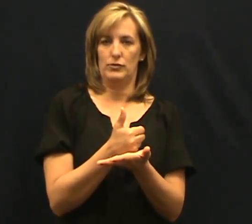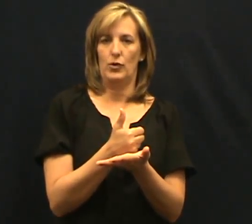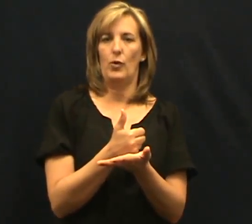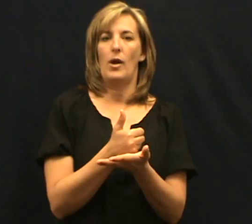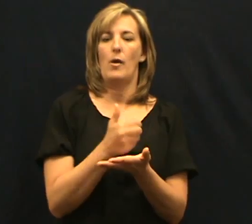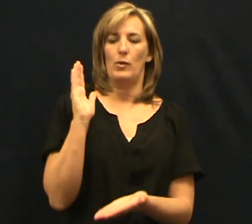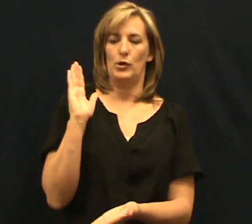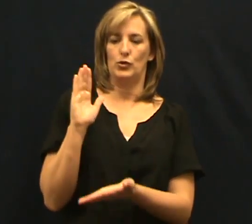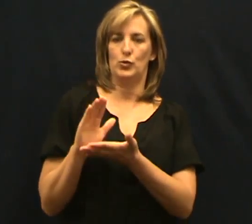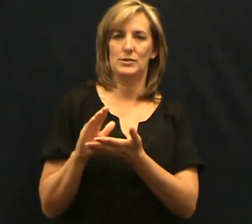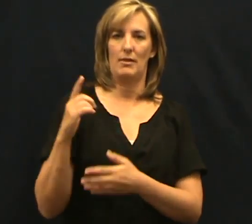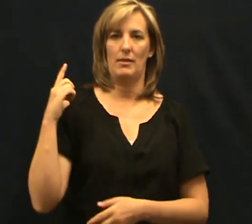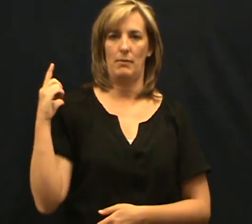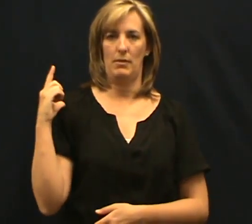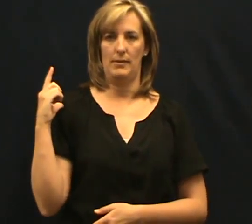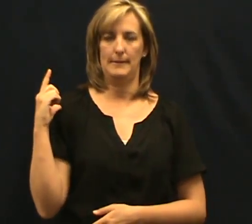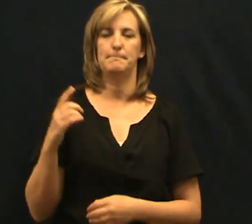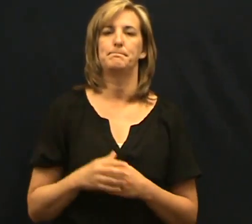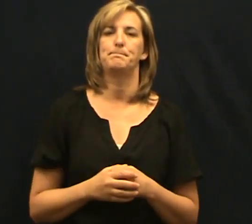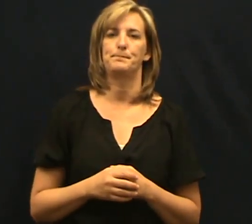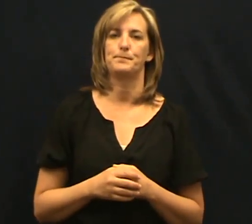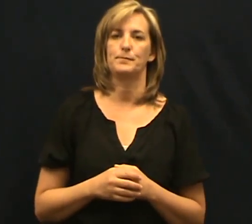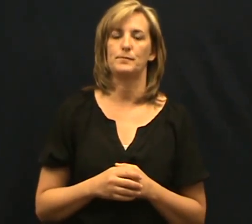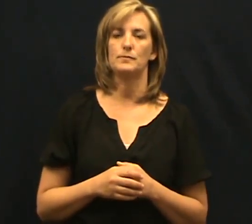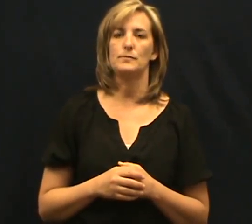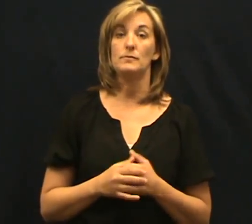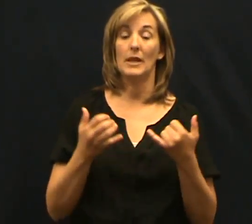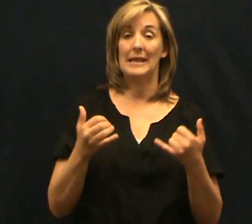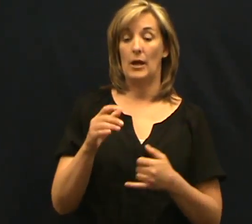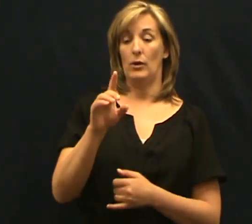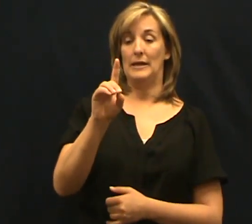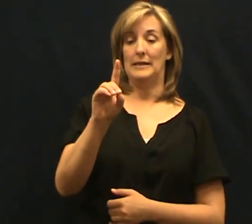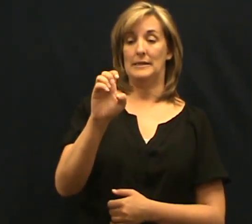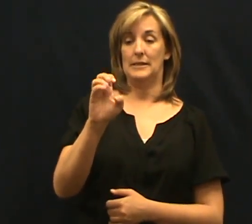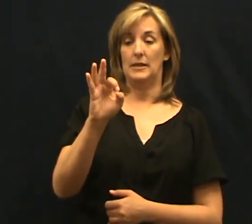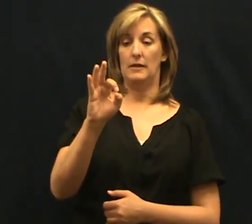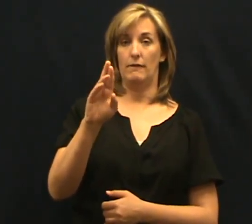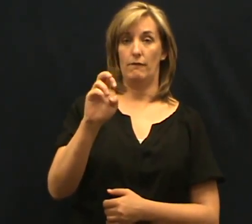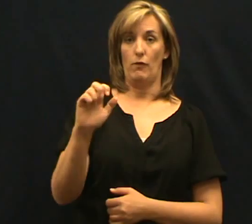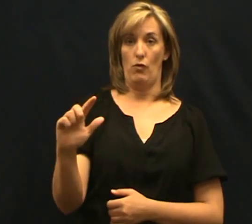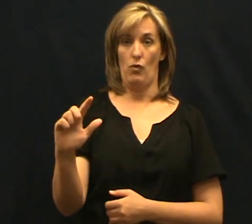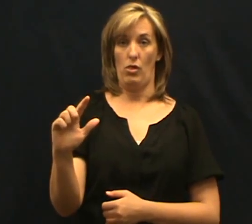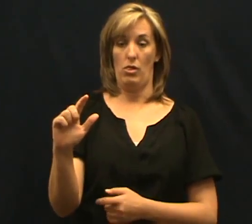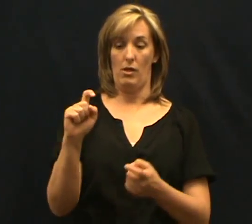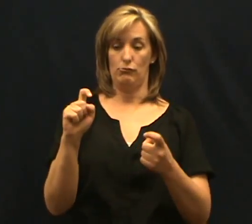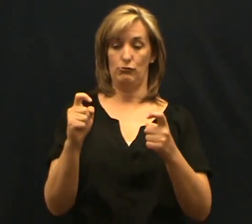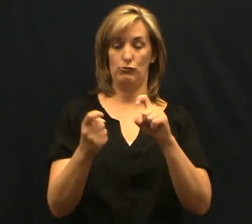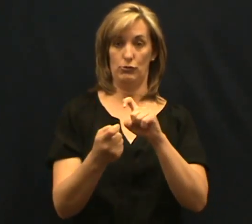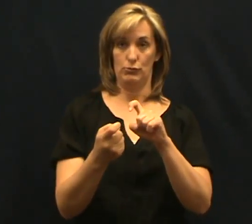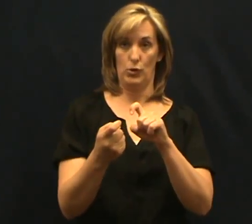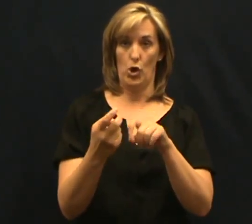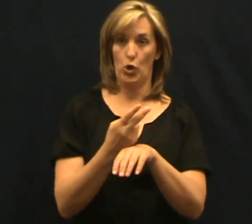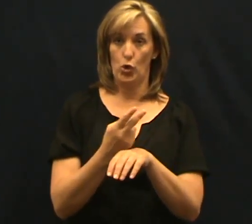liability. So deferral adjustments are used to decrease balance sheet accounts